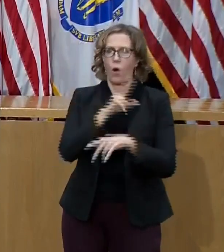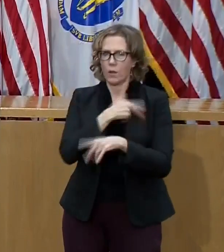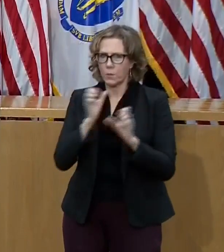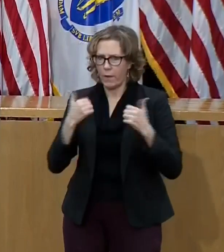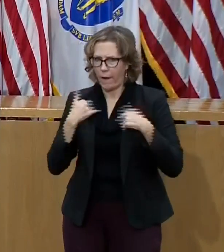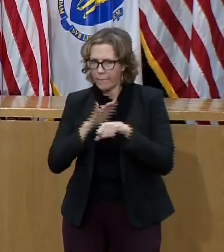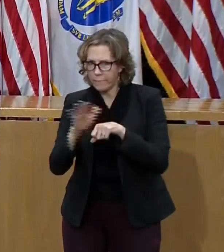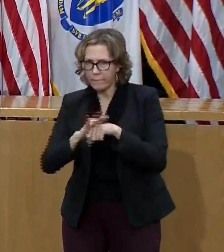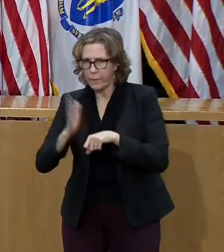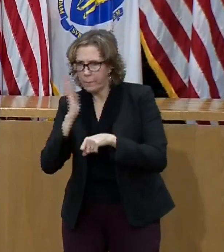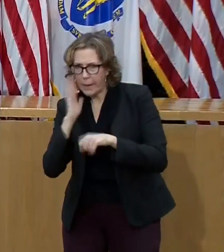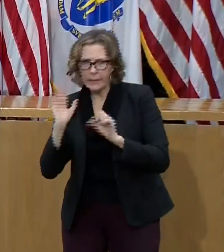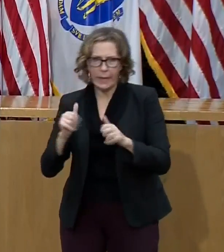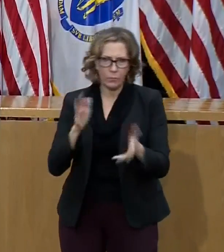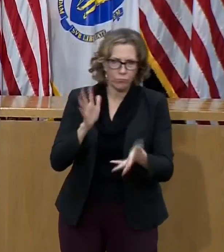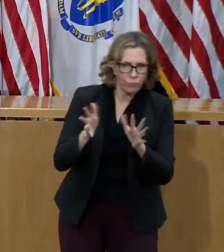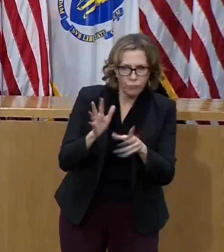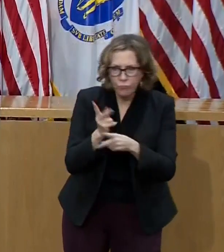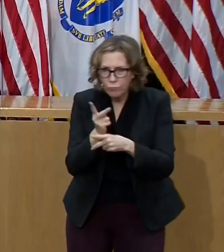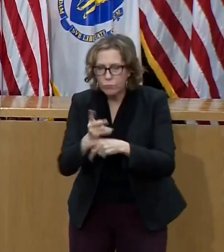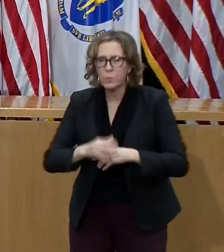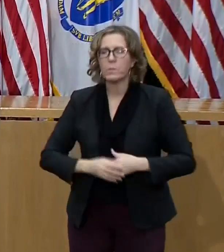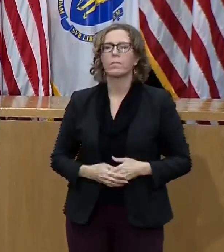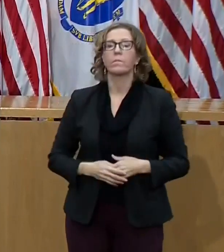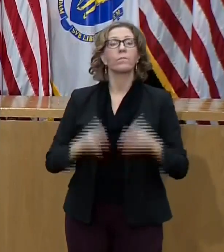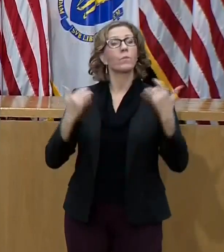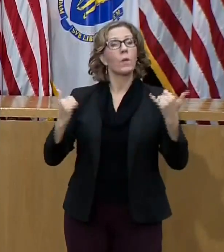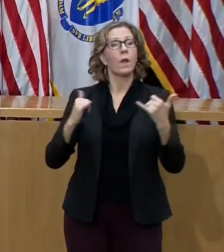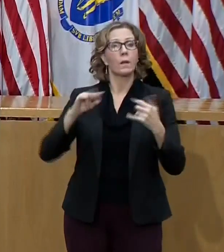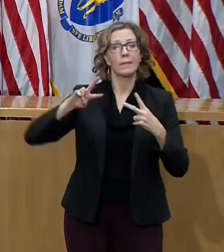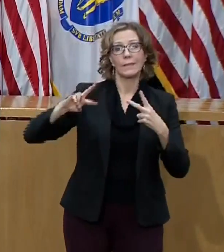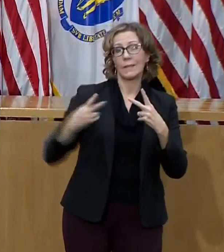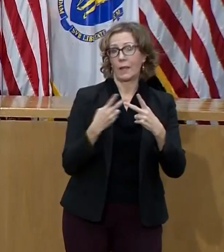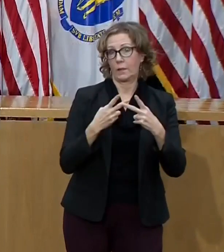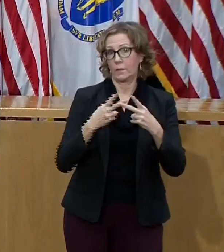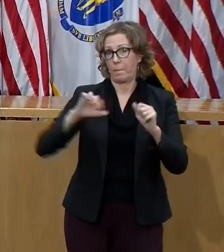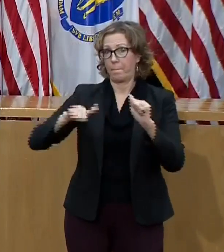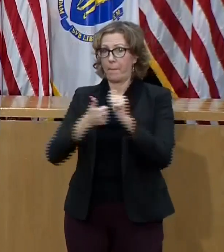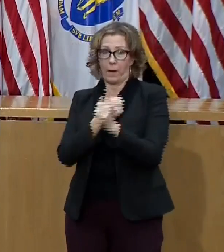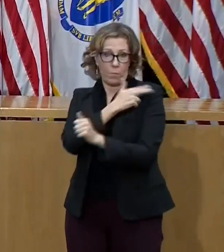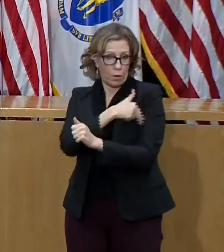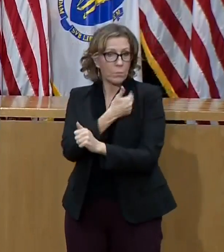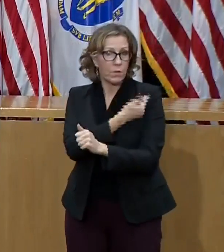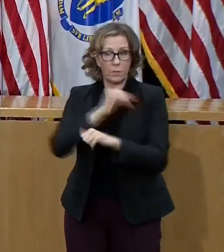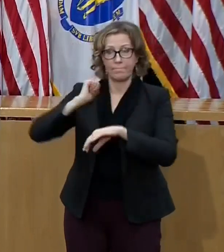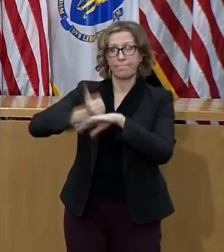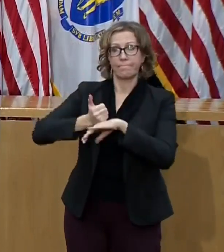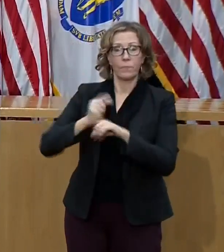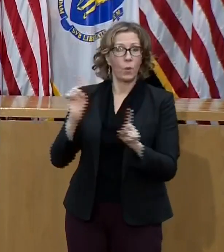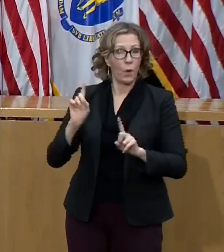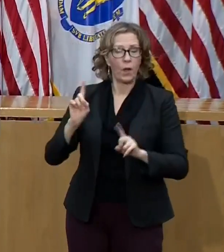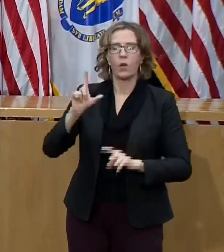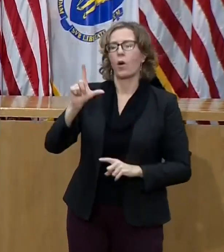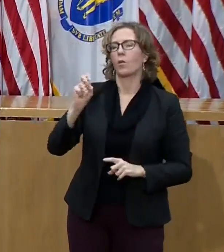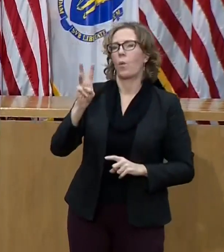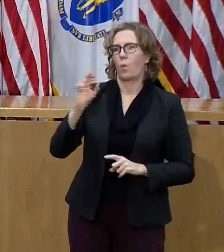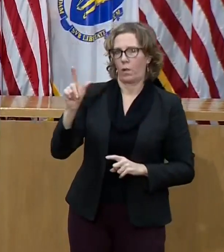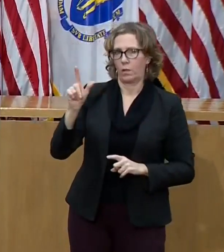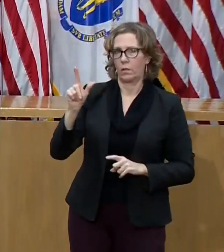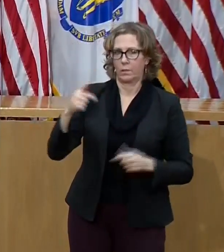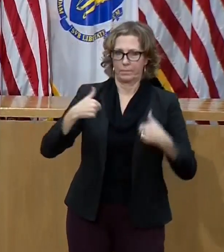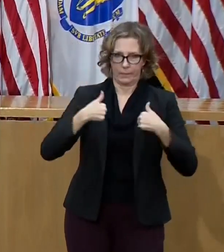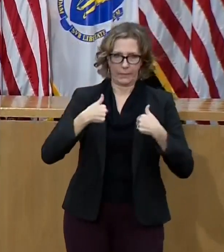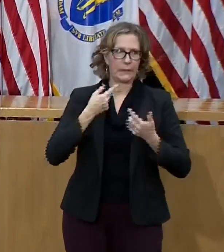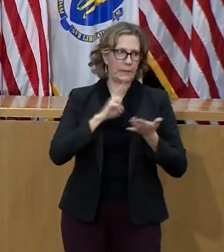field hospital will open in Lowell at the UMass Lowell Recreation Center, which the Secretary and I had a chance to visit about 10 days